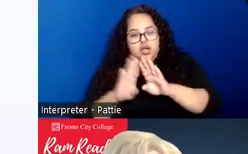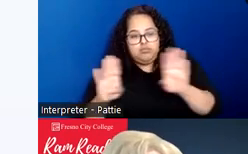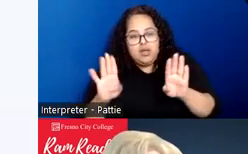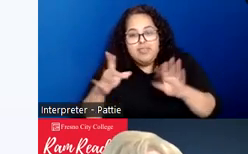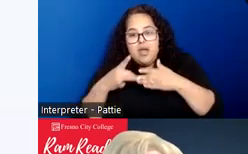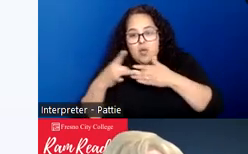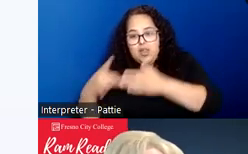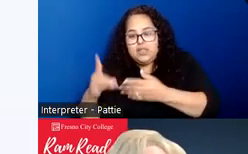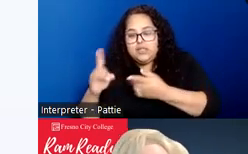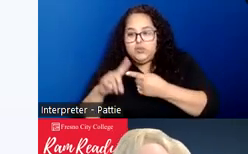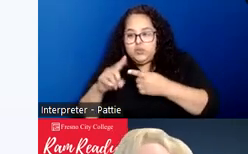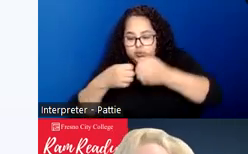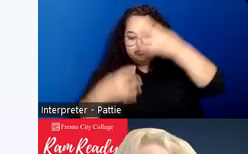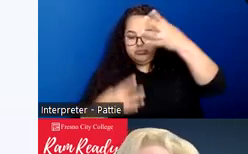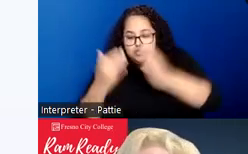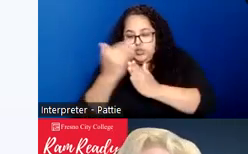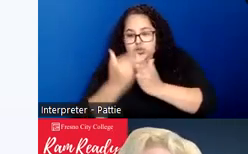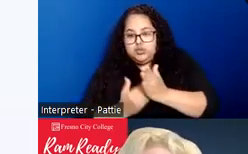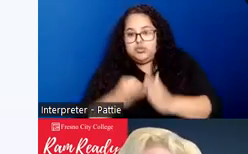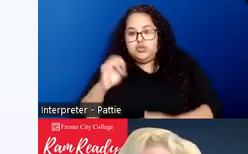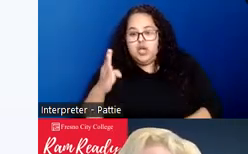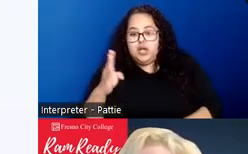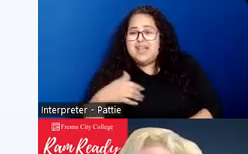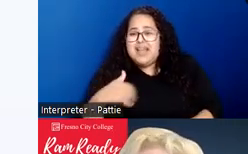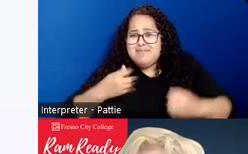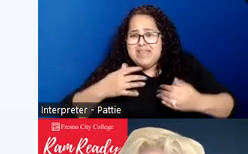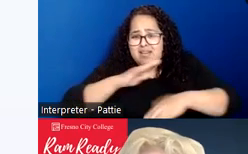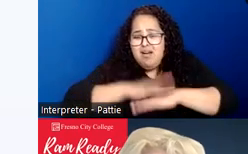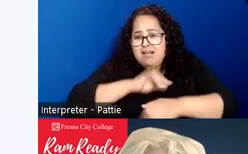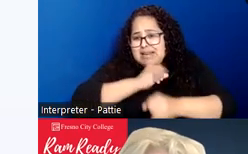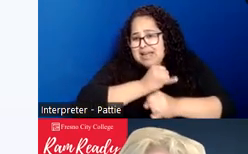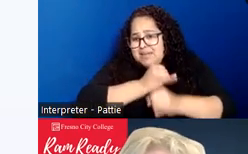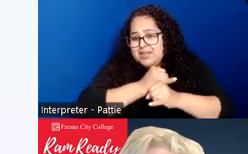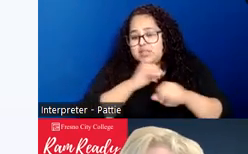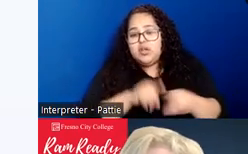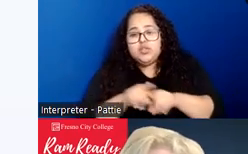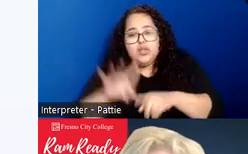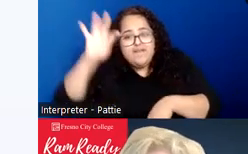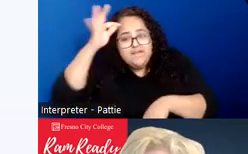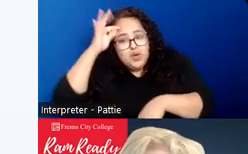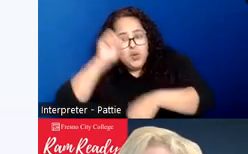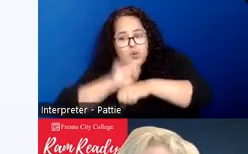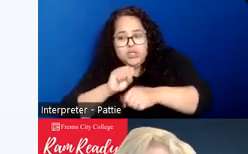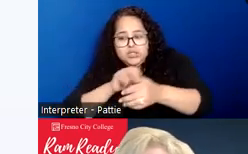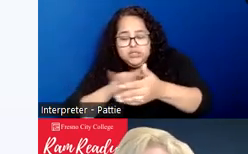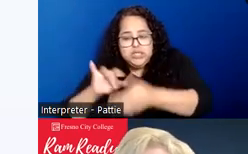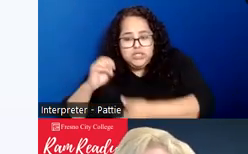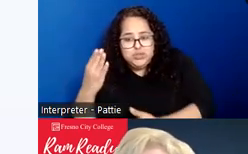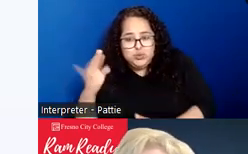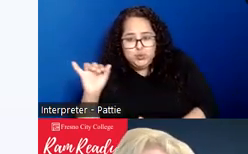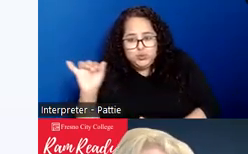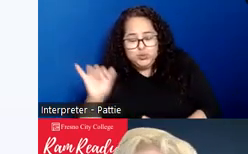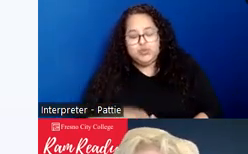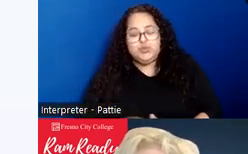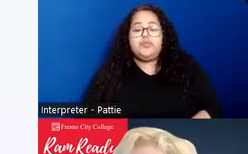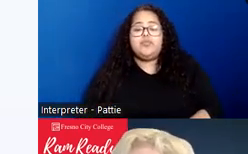you to that point. And there are many on-campus jobs. And if you're looking for a federal work study job, they will be posted there. If you're looking for